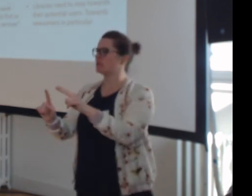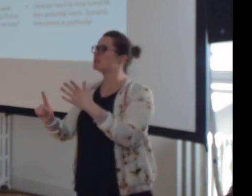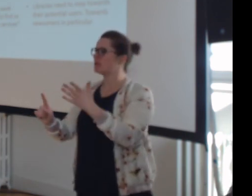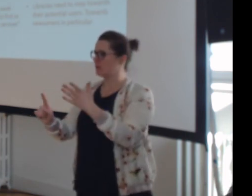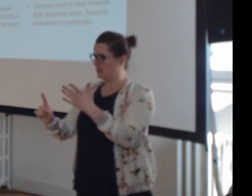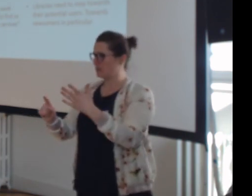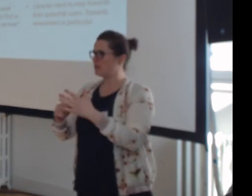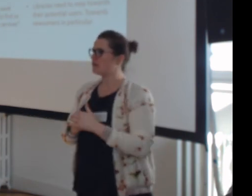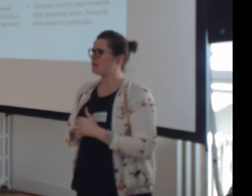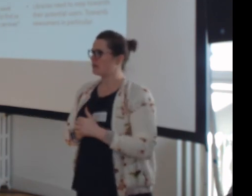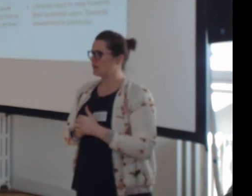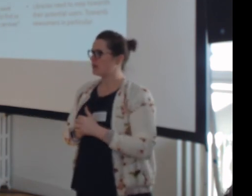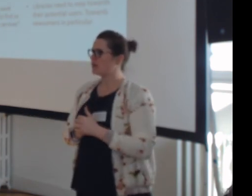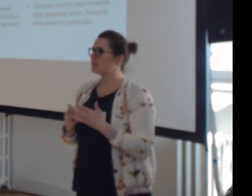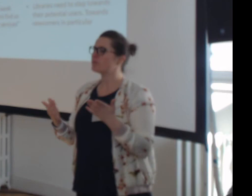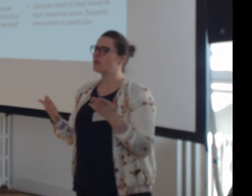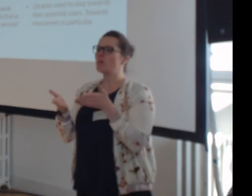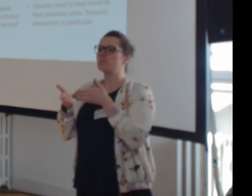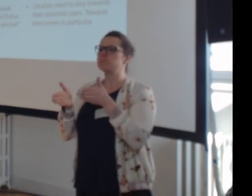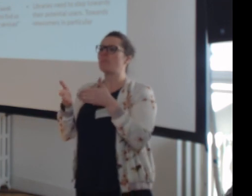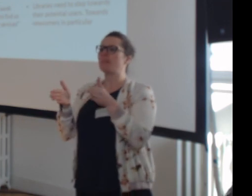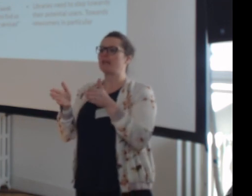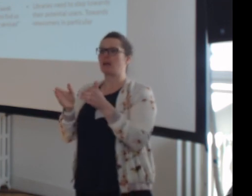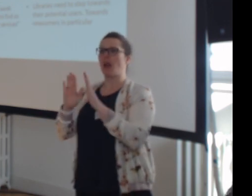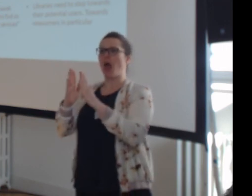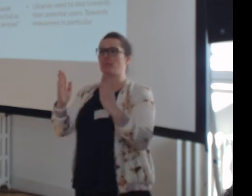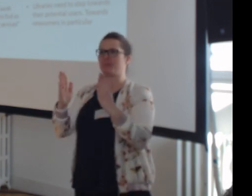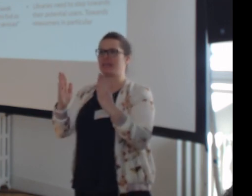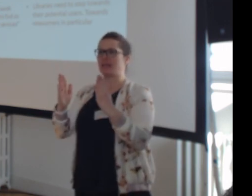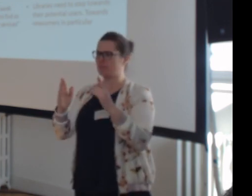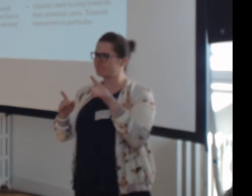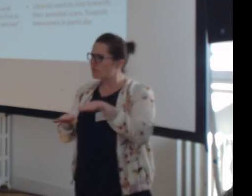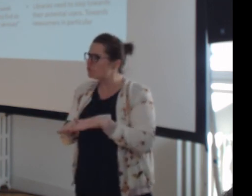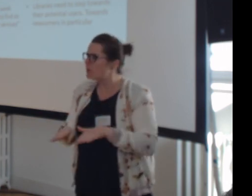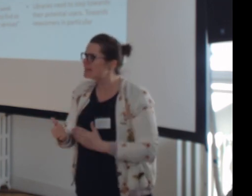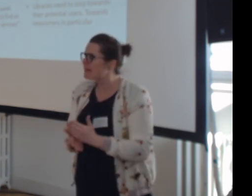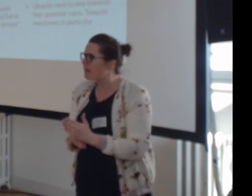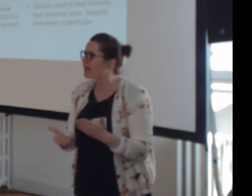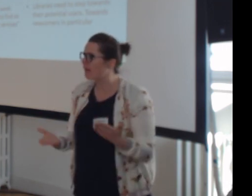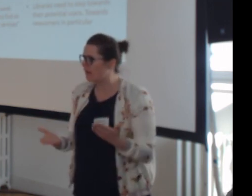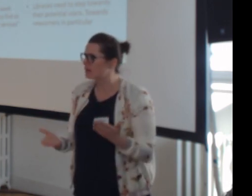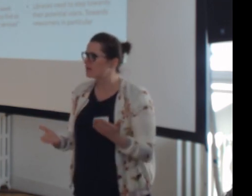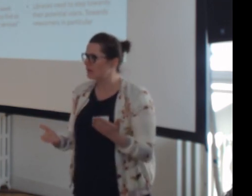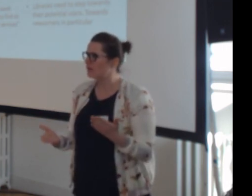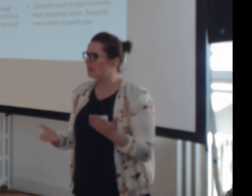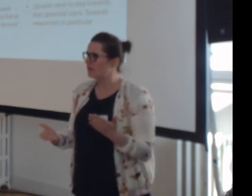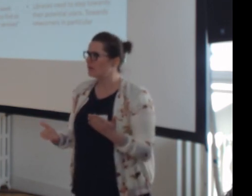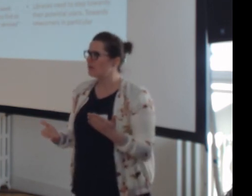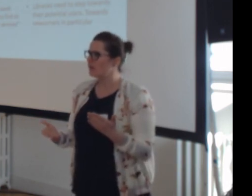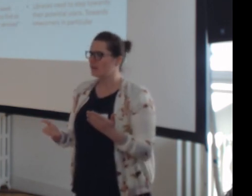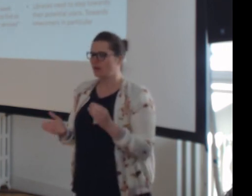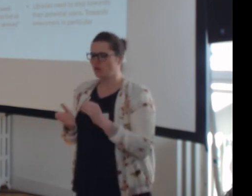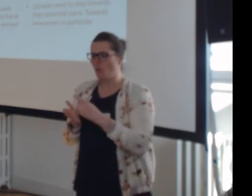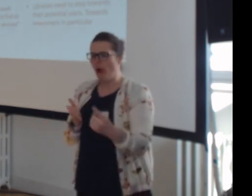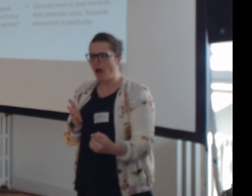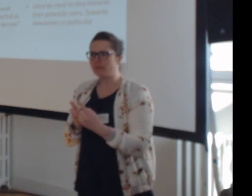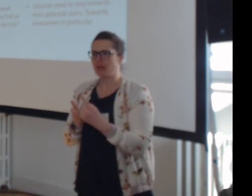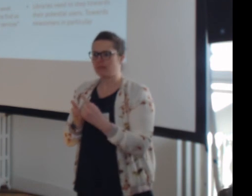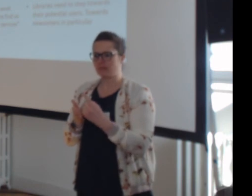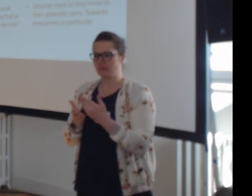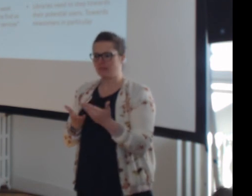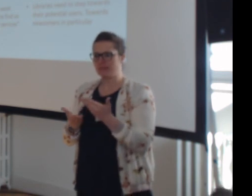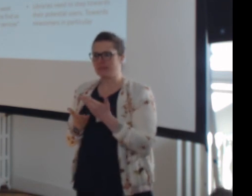could consider a public library as a fundamental right, because a public library still is guaranteed access